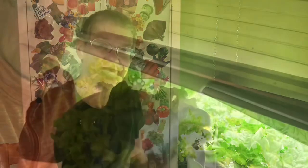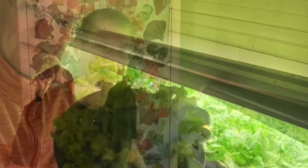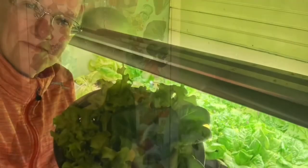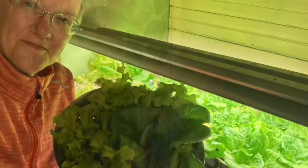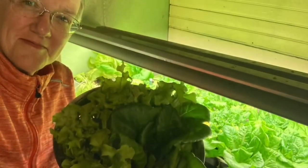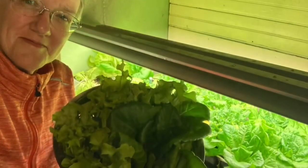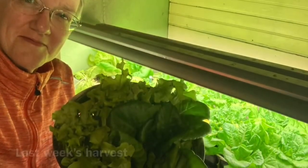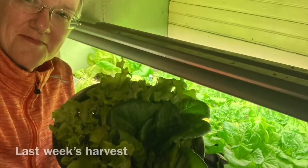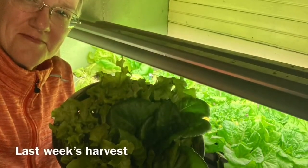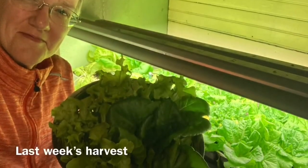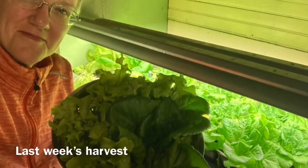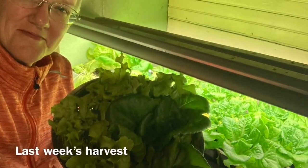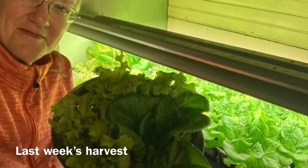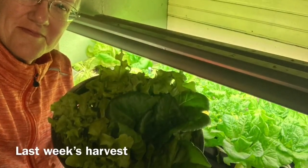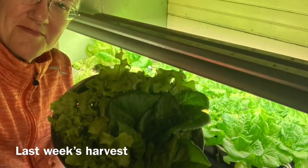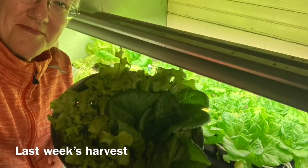it more room. Hopefully it'll grow more.